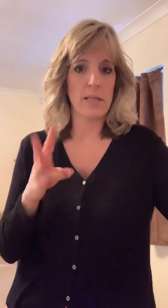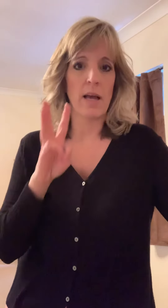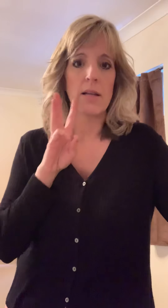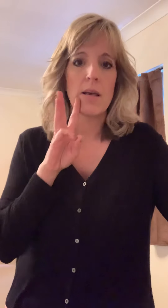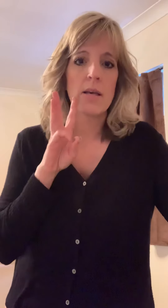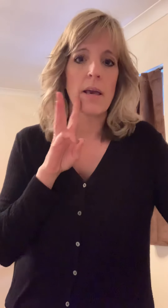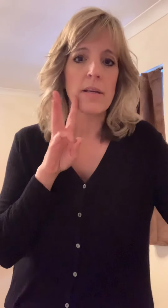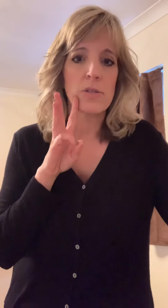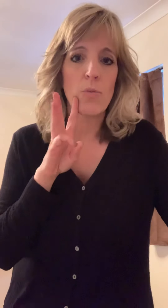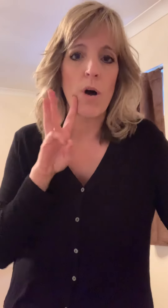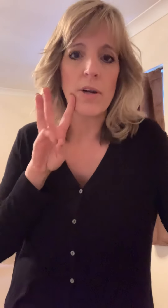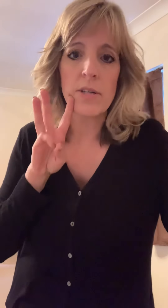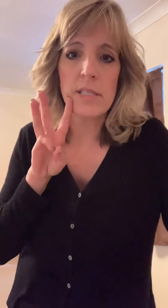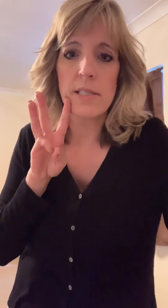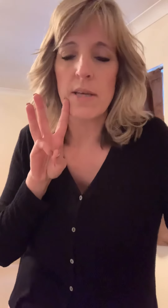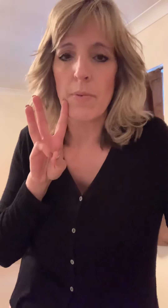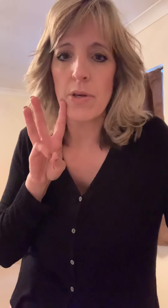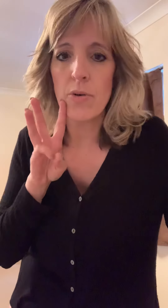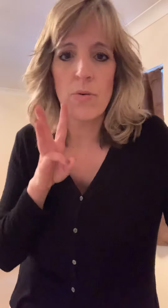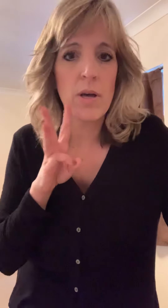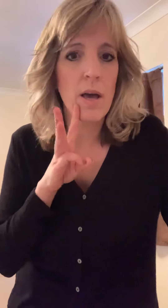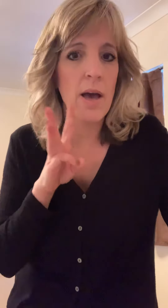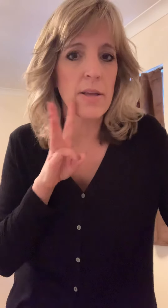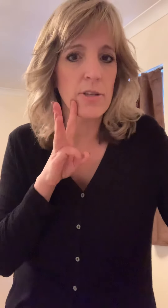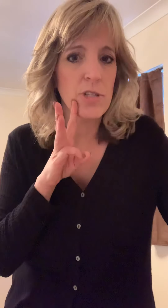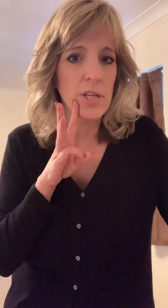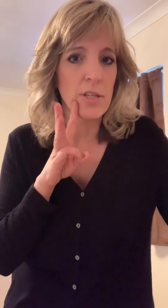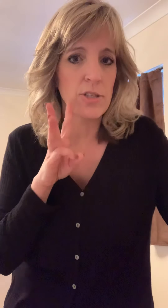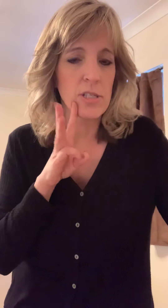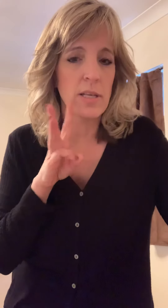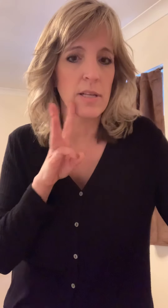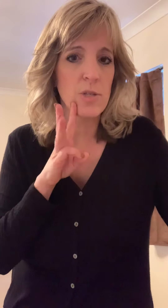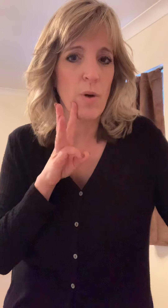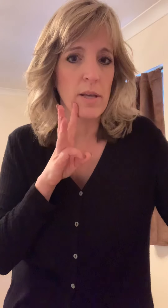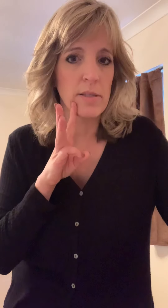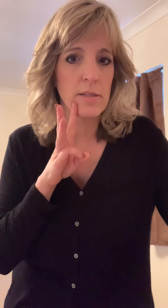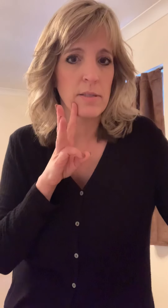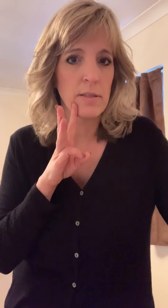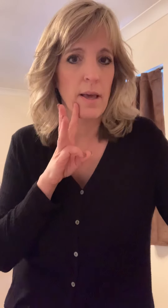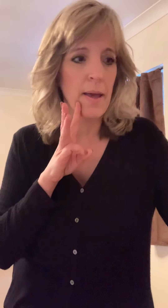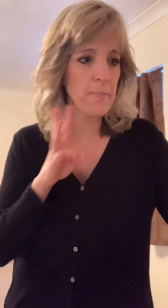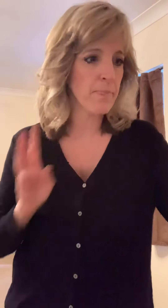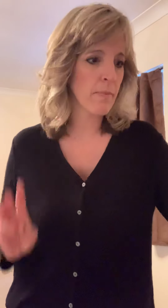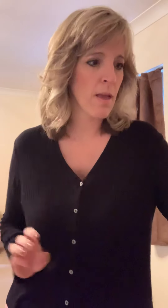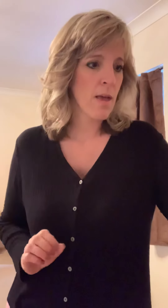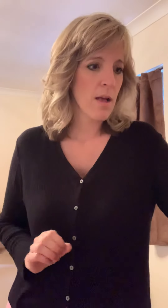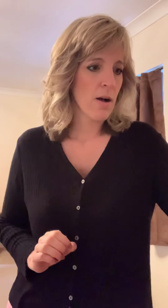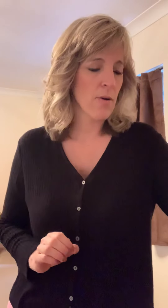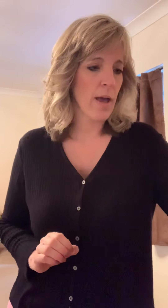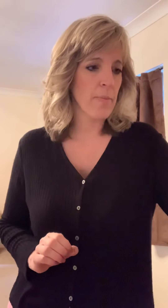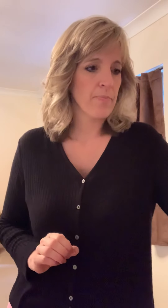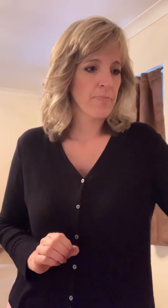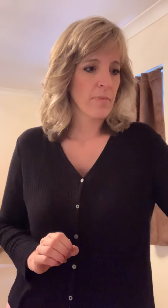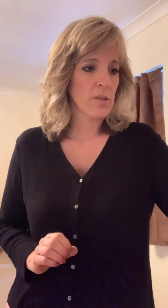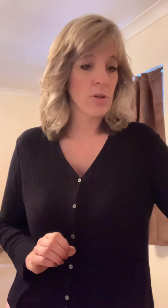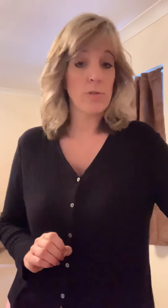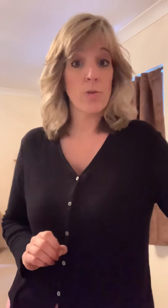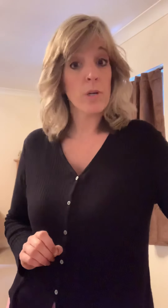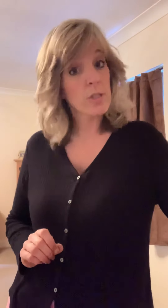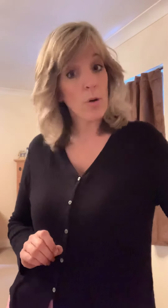that. Okay. So water is a W at your chin. You just hit it twice. Okay. Okay. So do you want soda